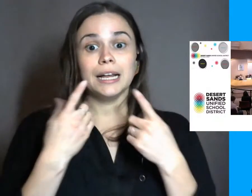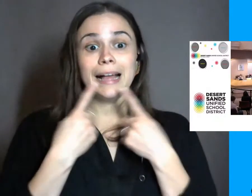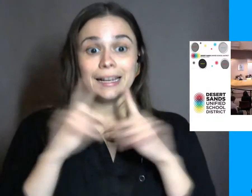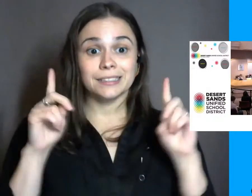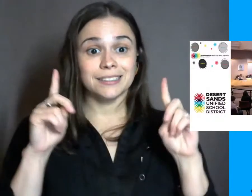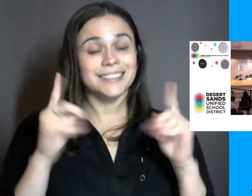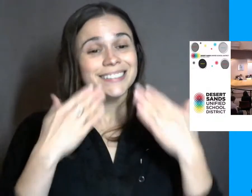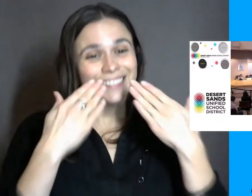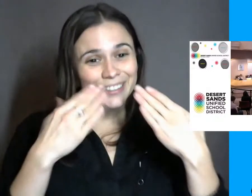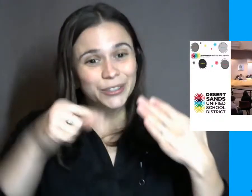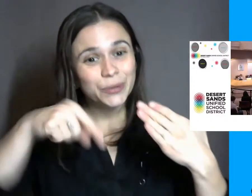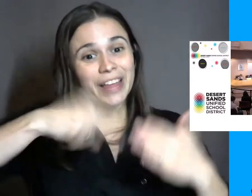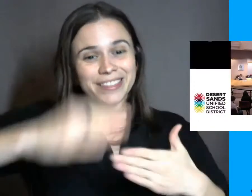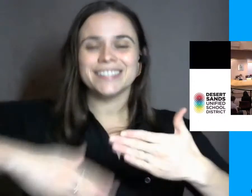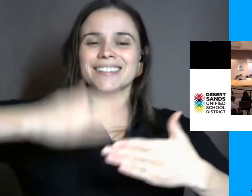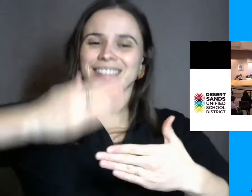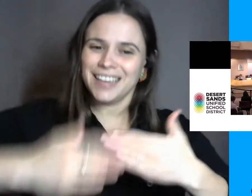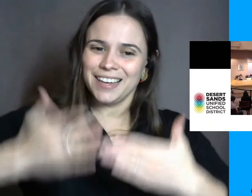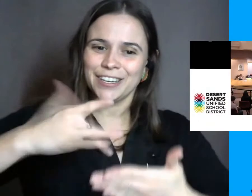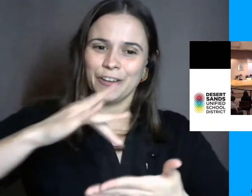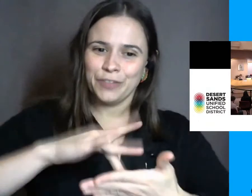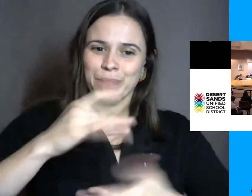report.